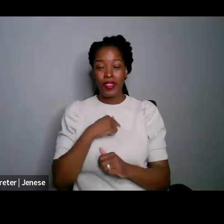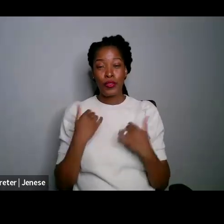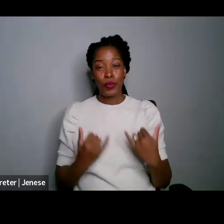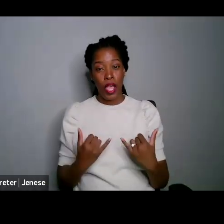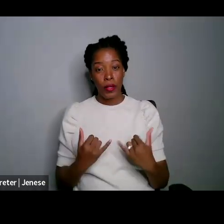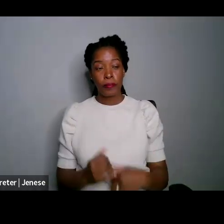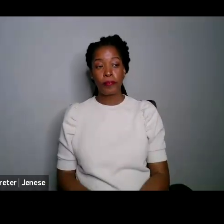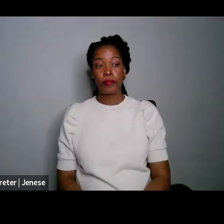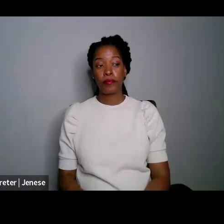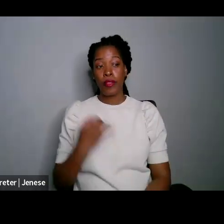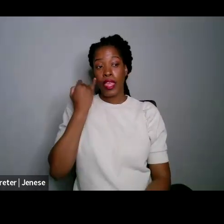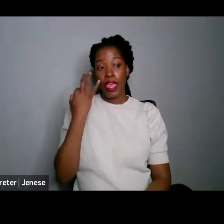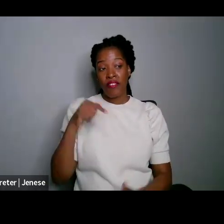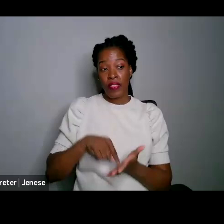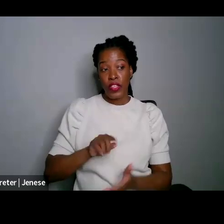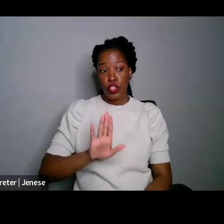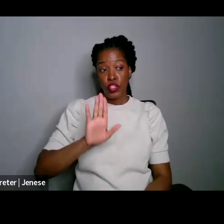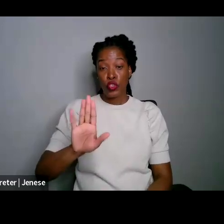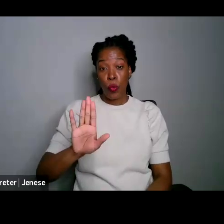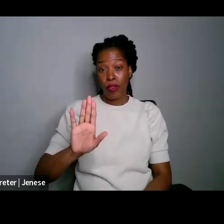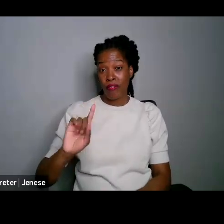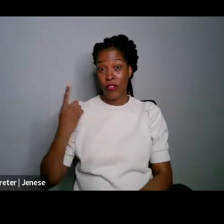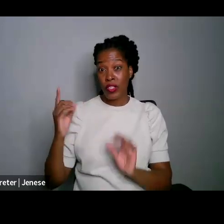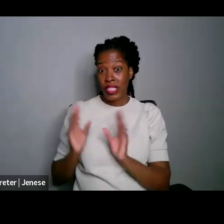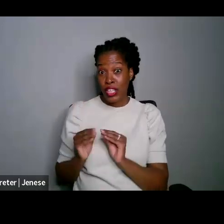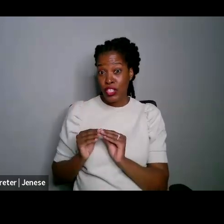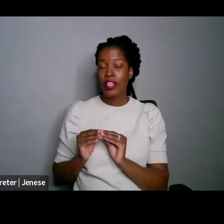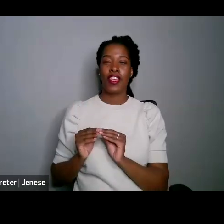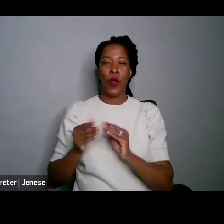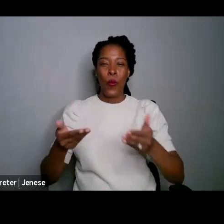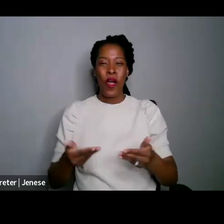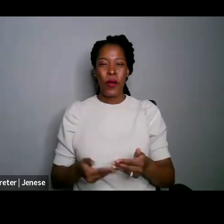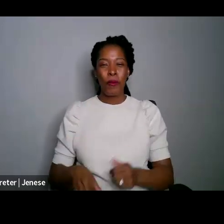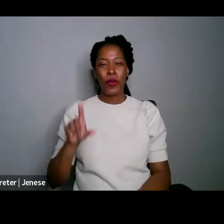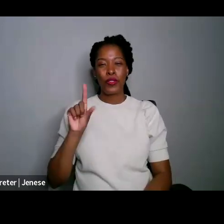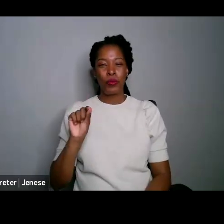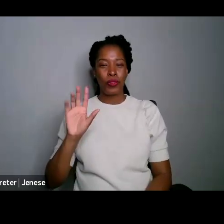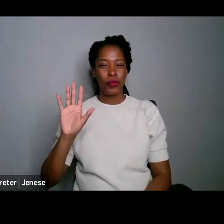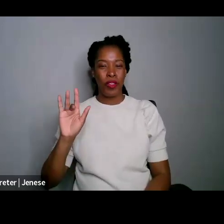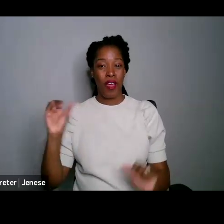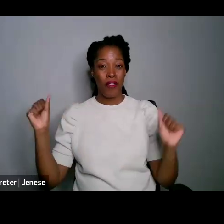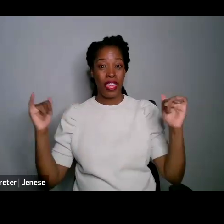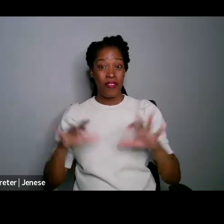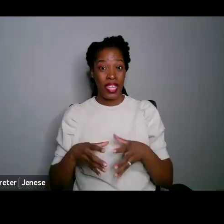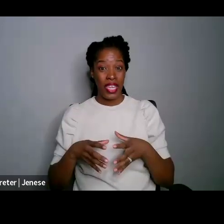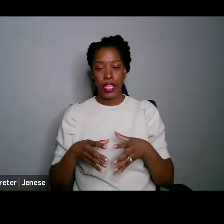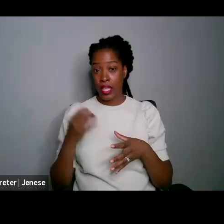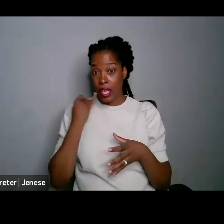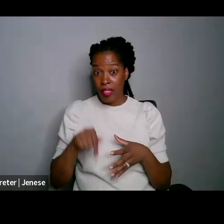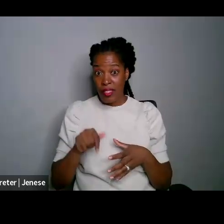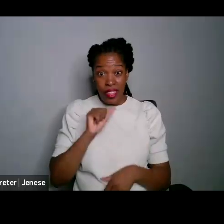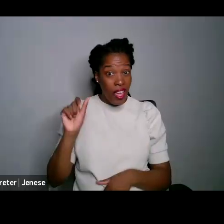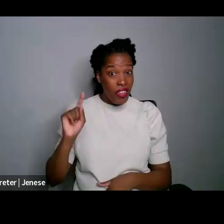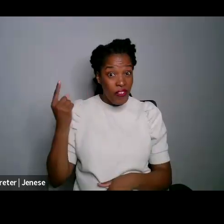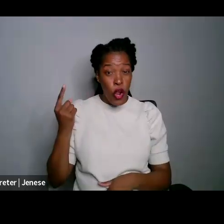your first session of the day, welcome to the 2025 convening. If it's not your first session, congratulations,